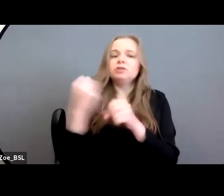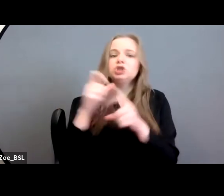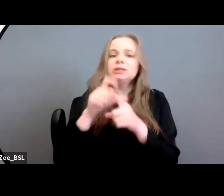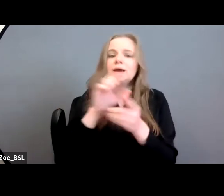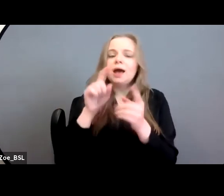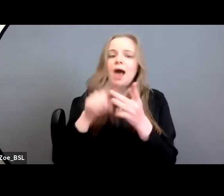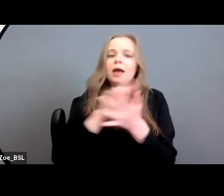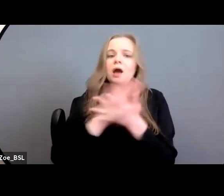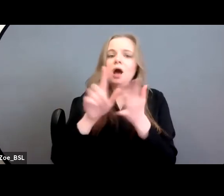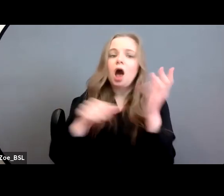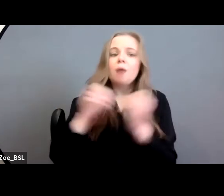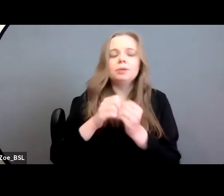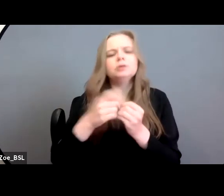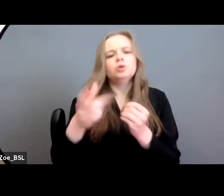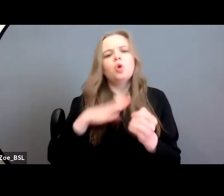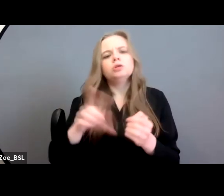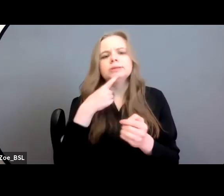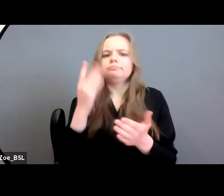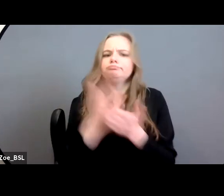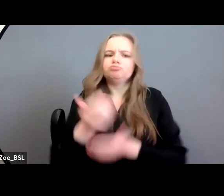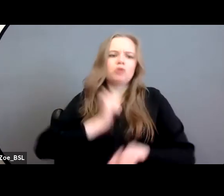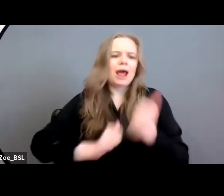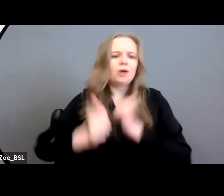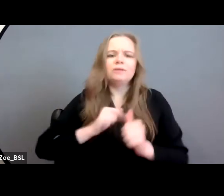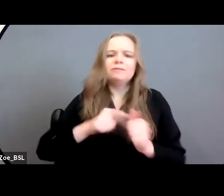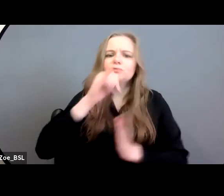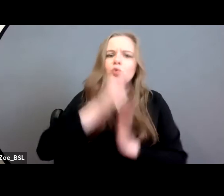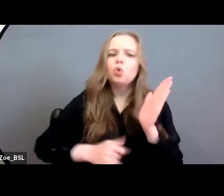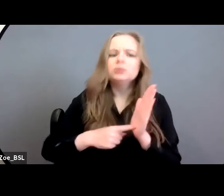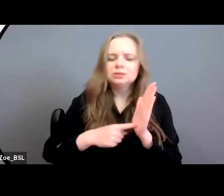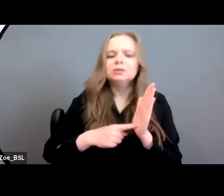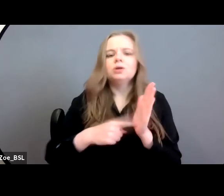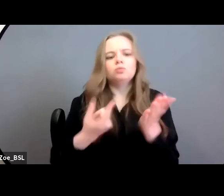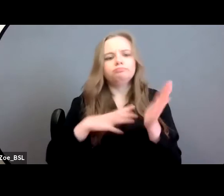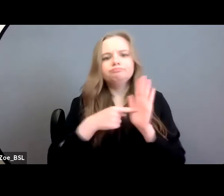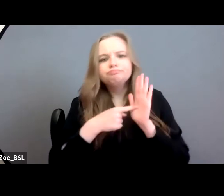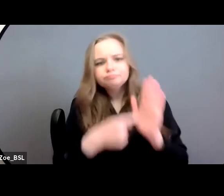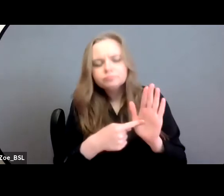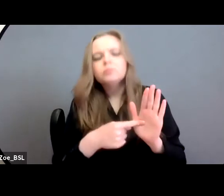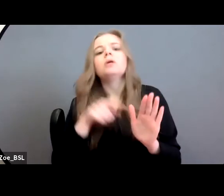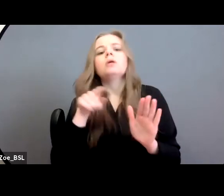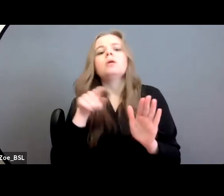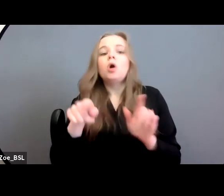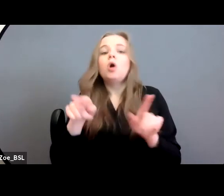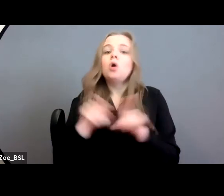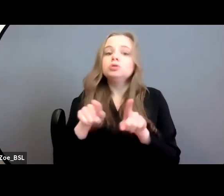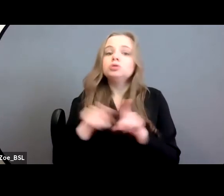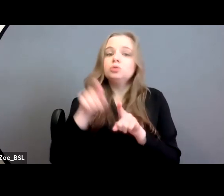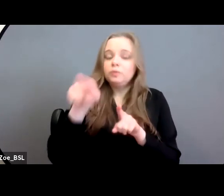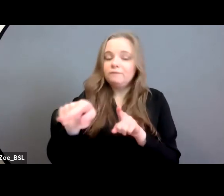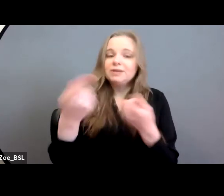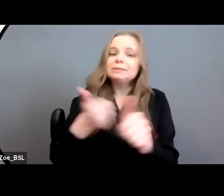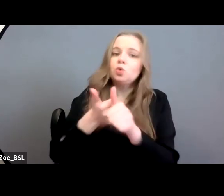we're really proud of this piece of work, and we're really grateful for the support of Snowdon Trust and also Paul Alexander before he left, and